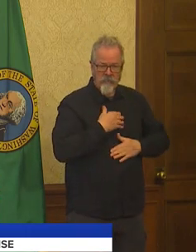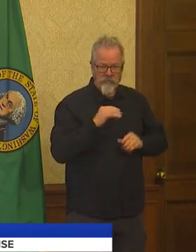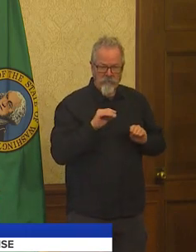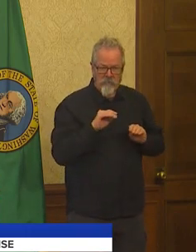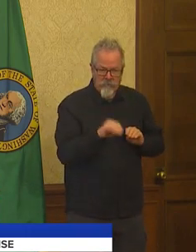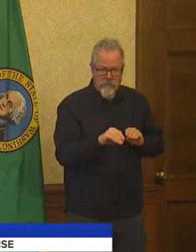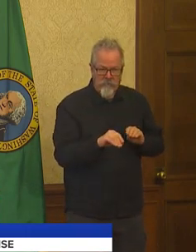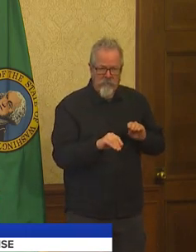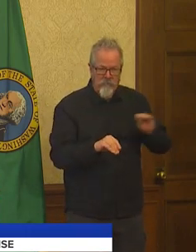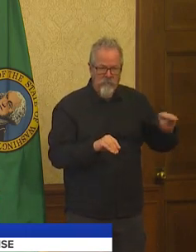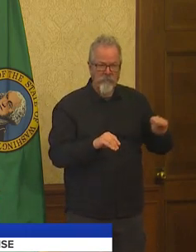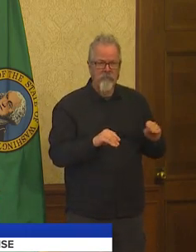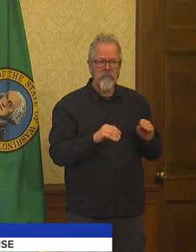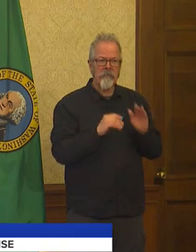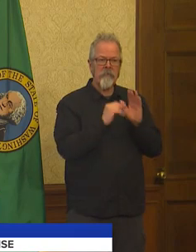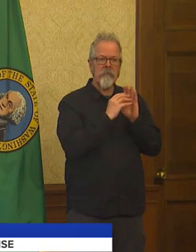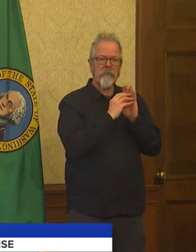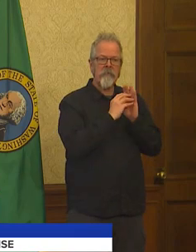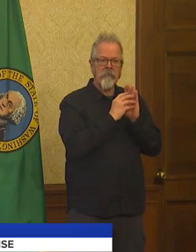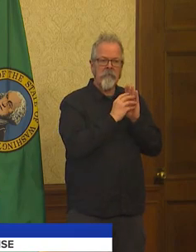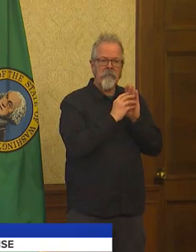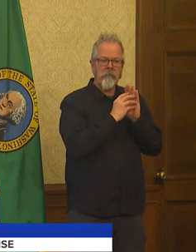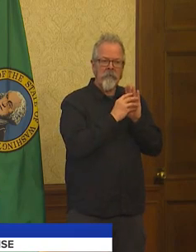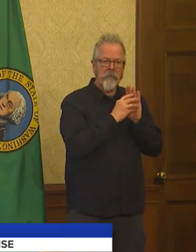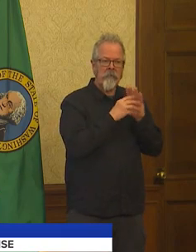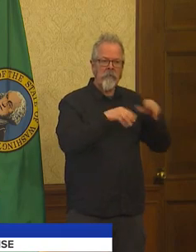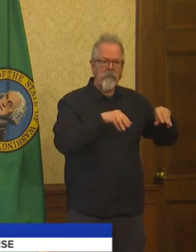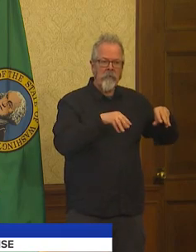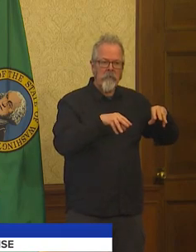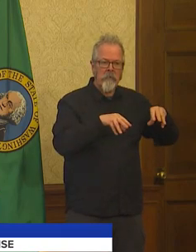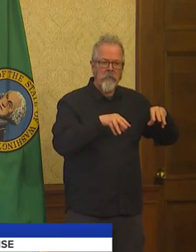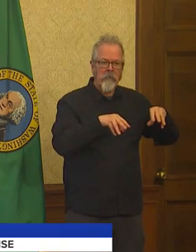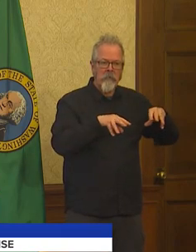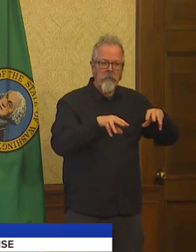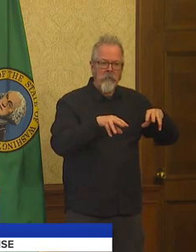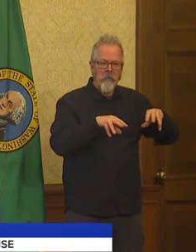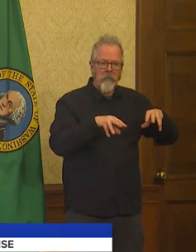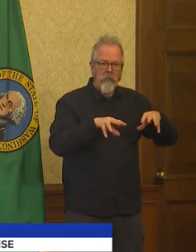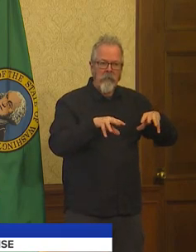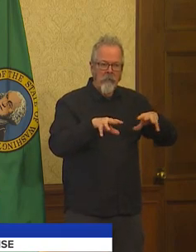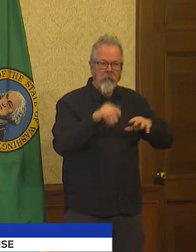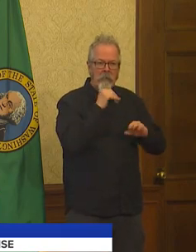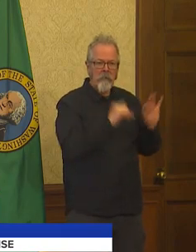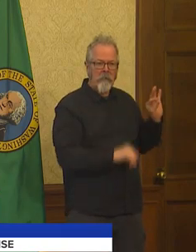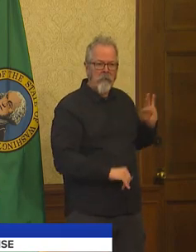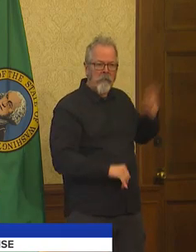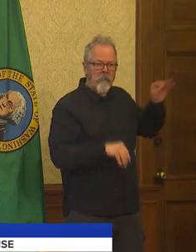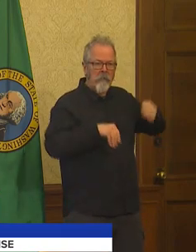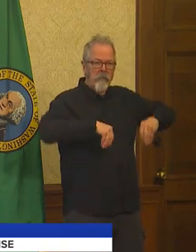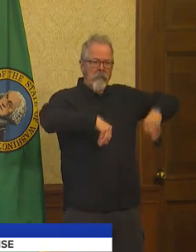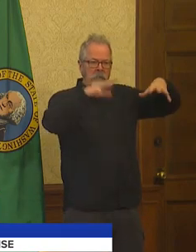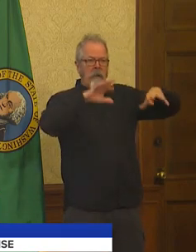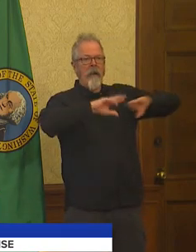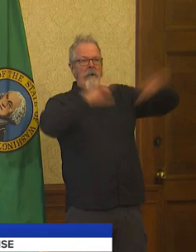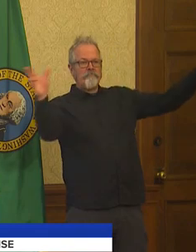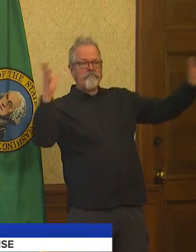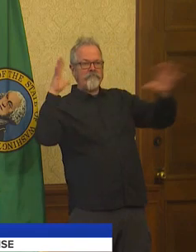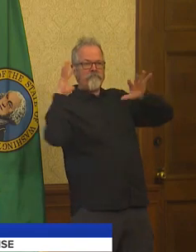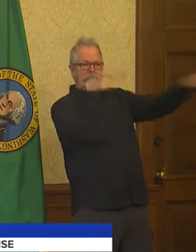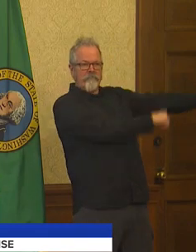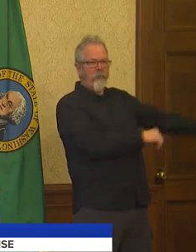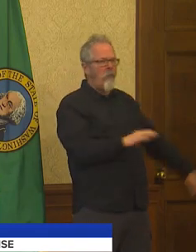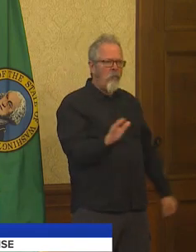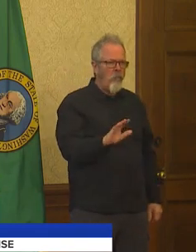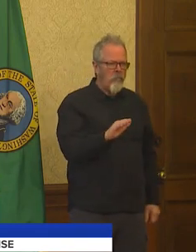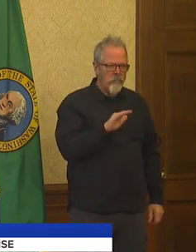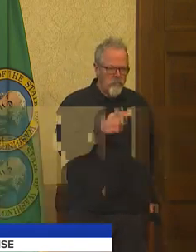dial depends on data on when it can be opened up, and that data changes every single day. And we watch multiple metrics.